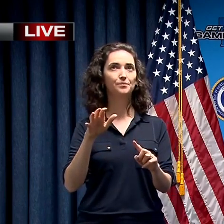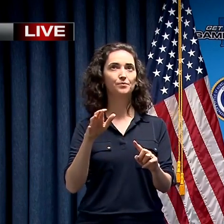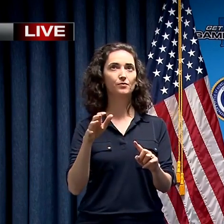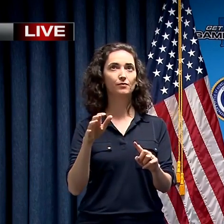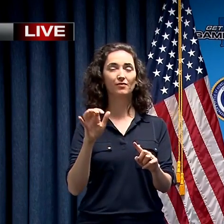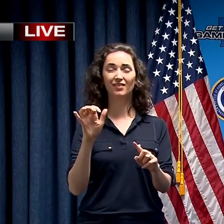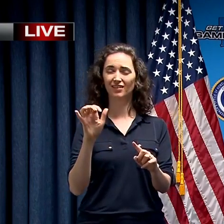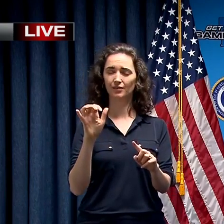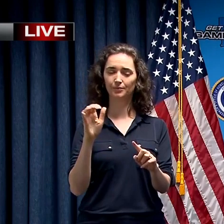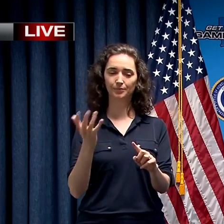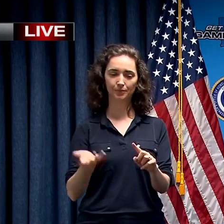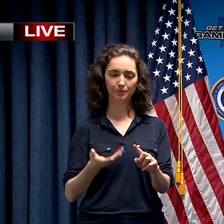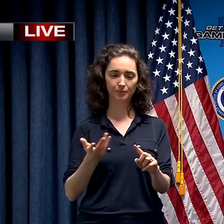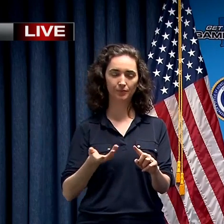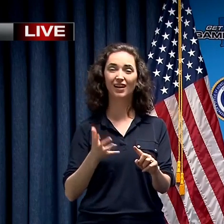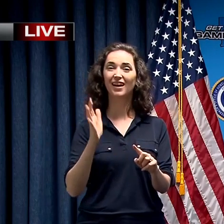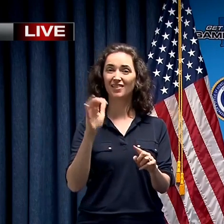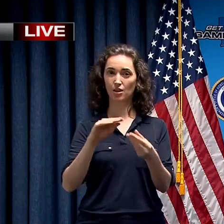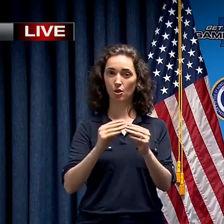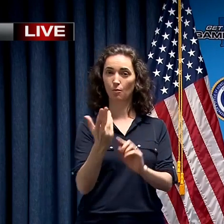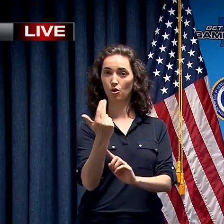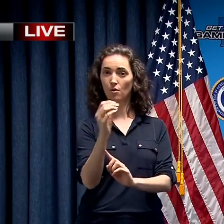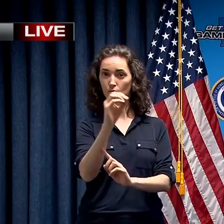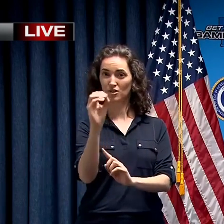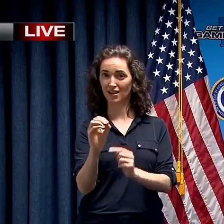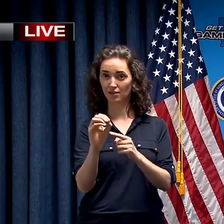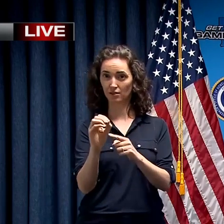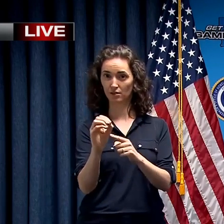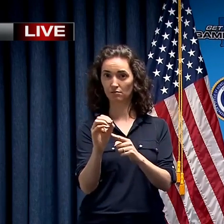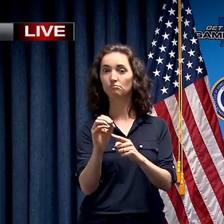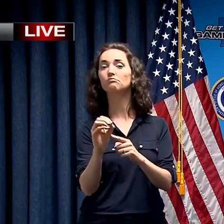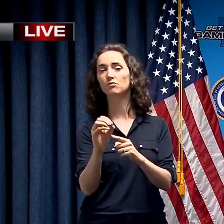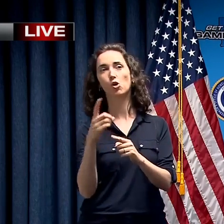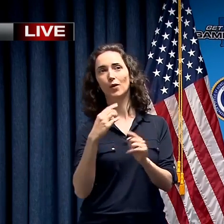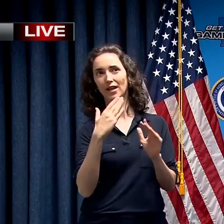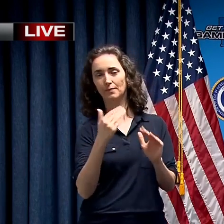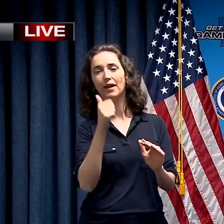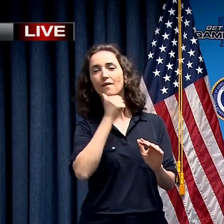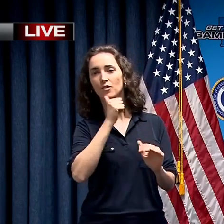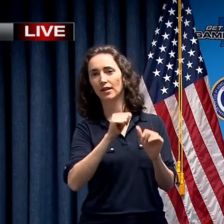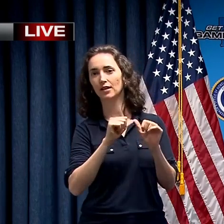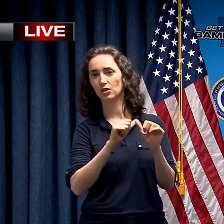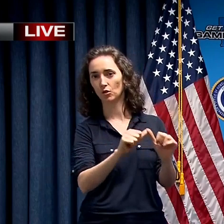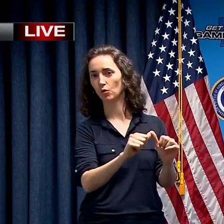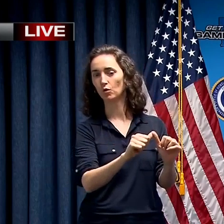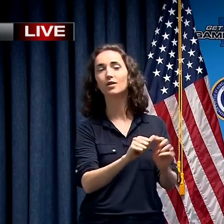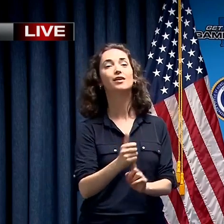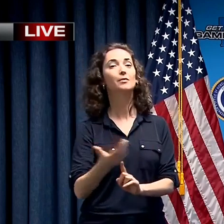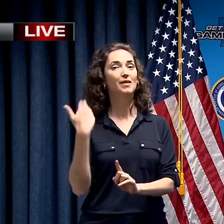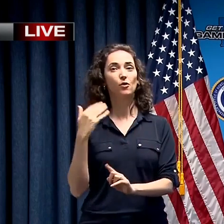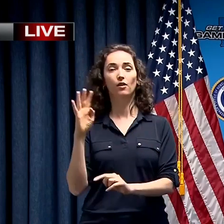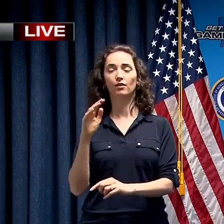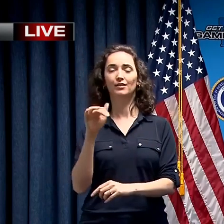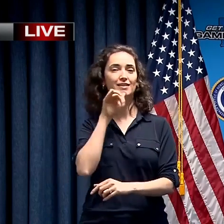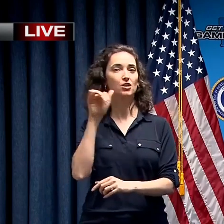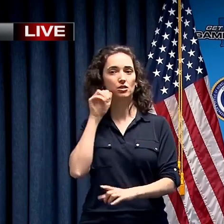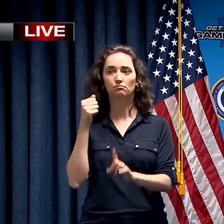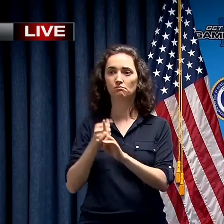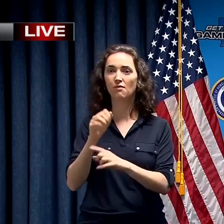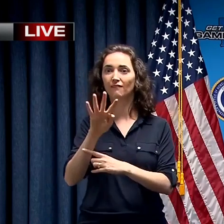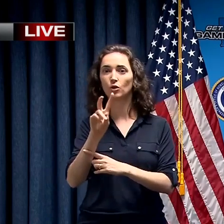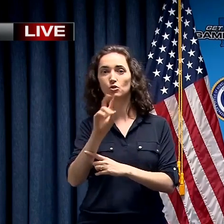that increase is much more in line with what we expect to see day to day, not the 42% that we saw yesterday,